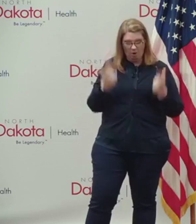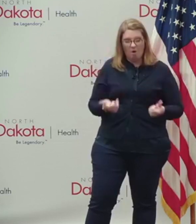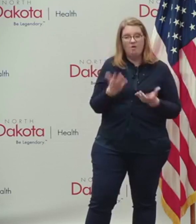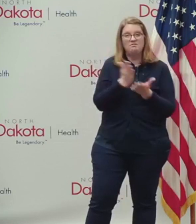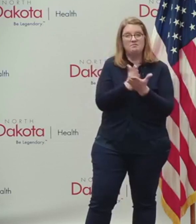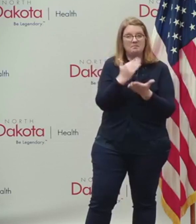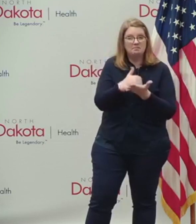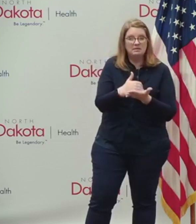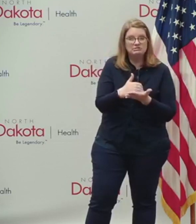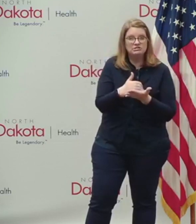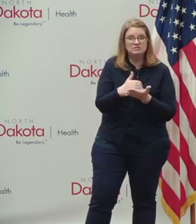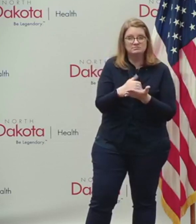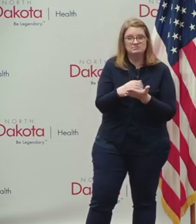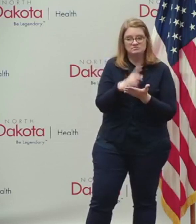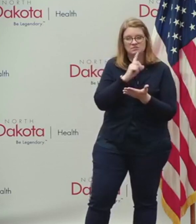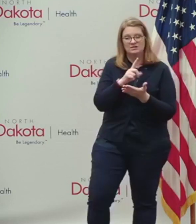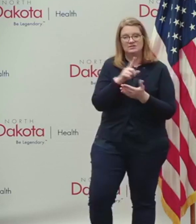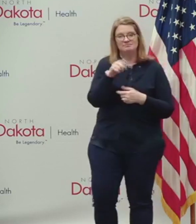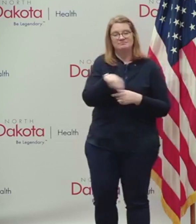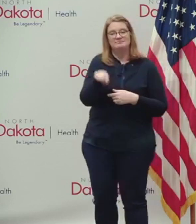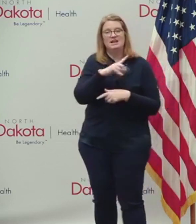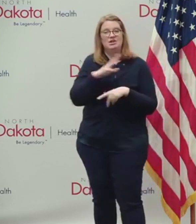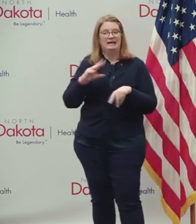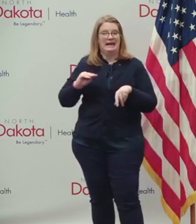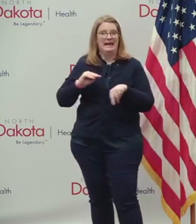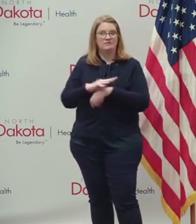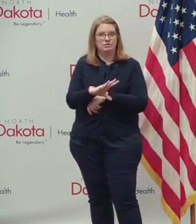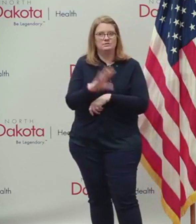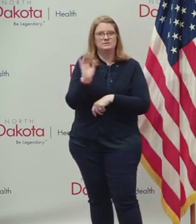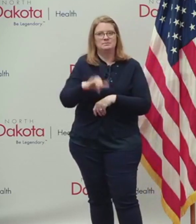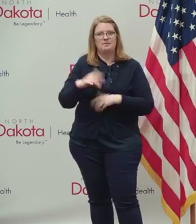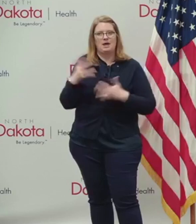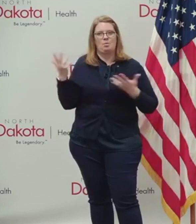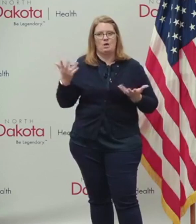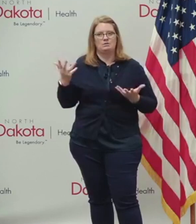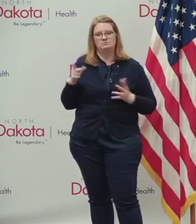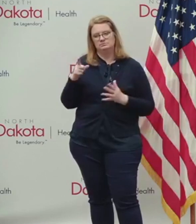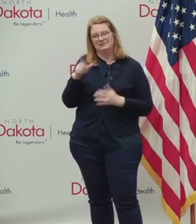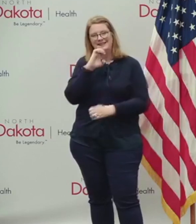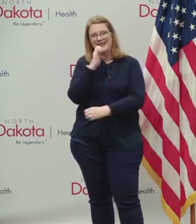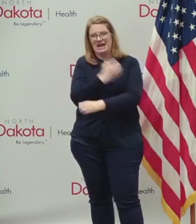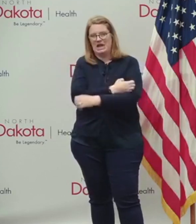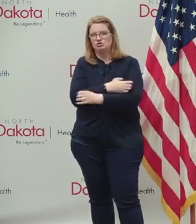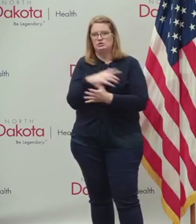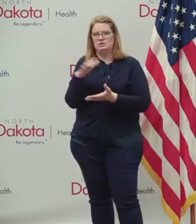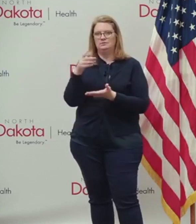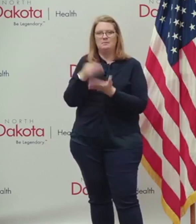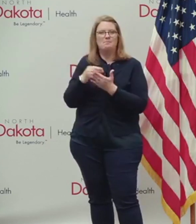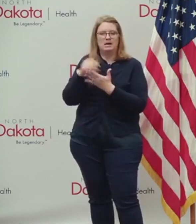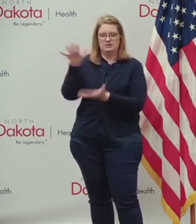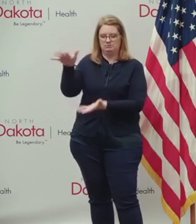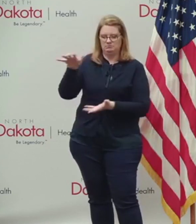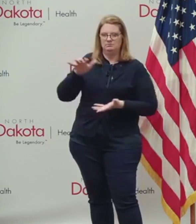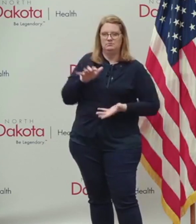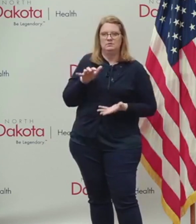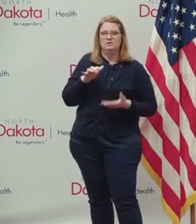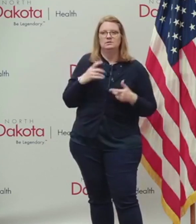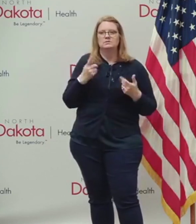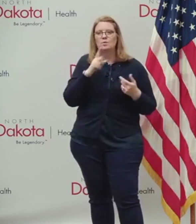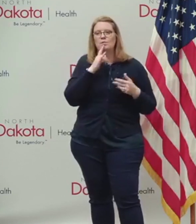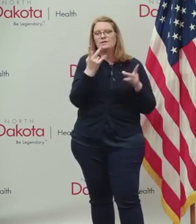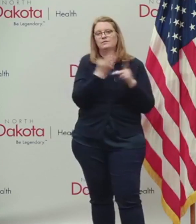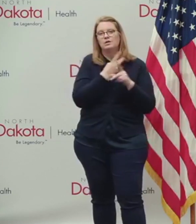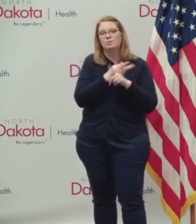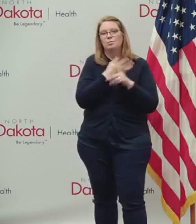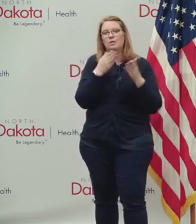public safety, the universities, every single budget is touched by the energy sector. So again, finding ways to preserve